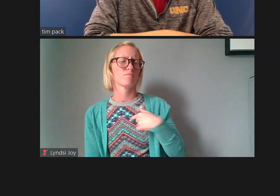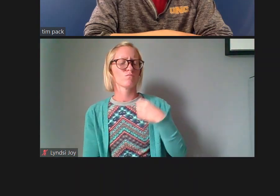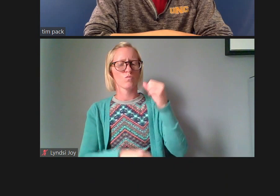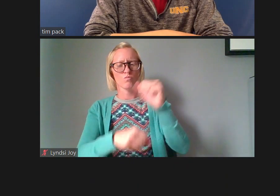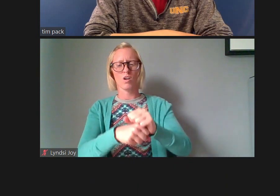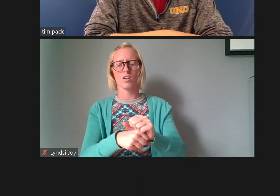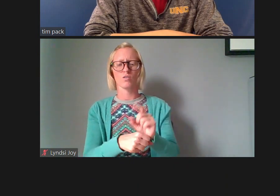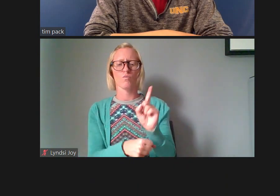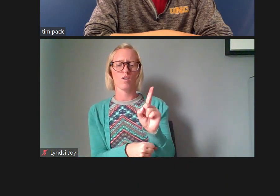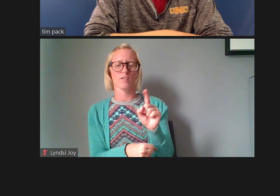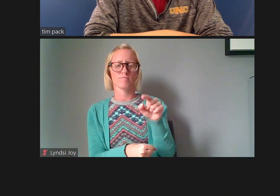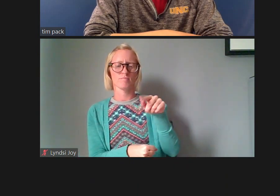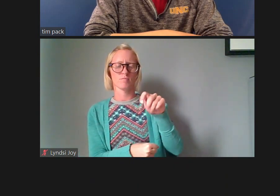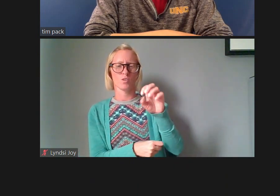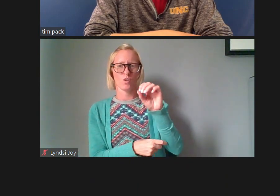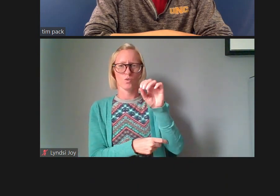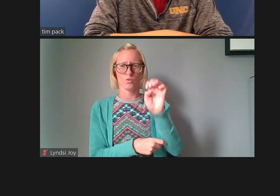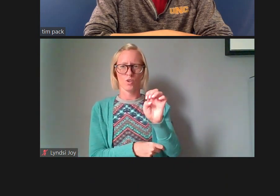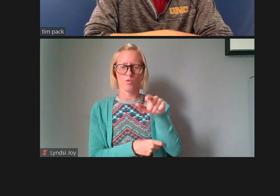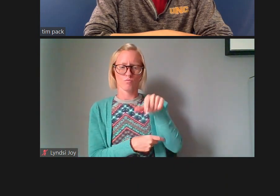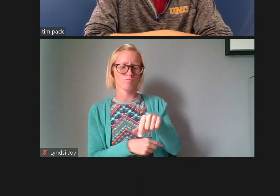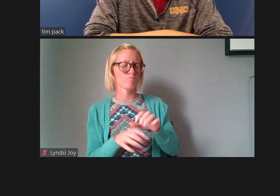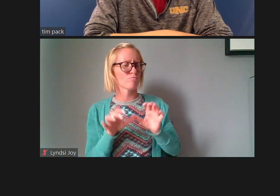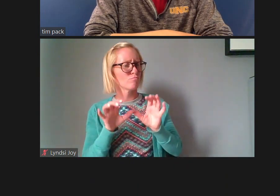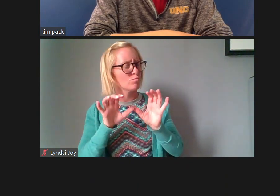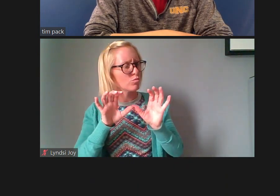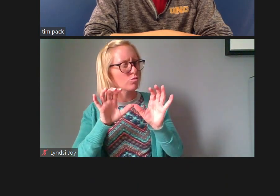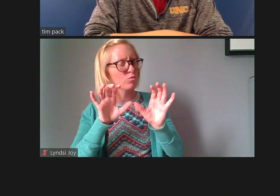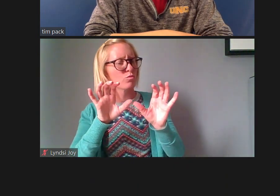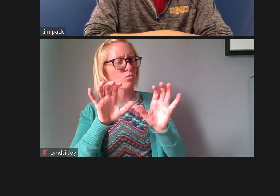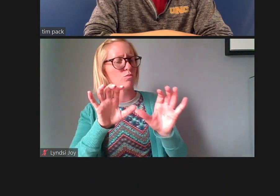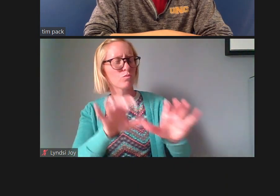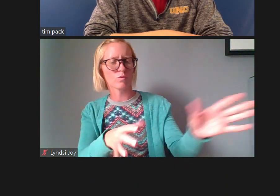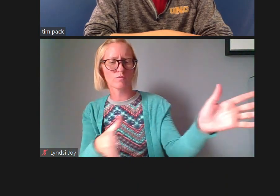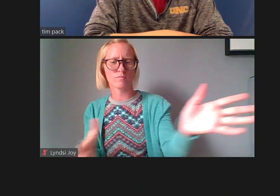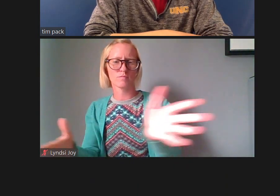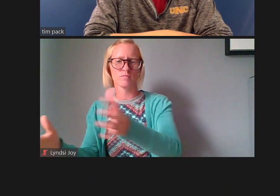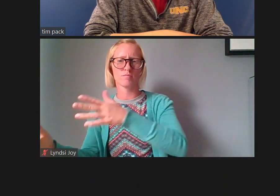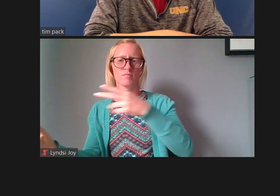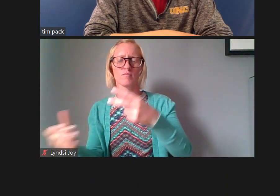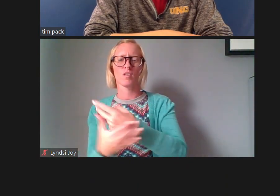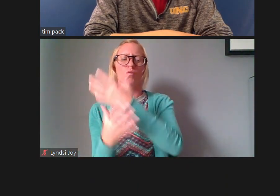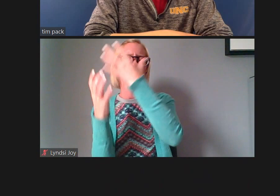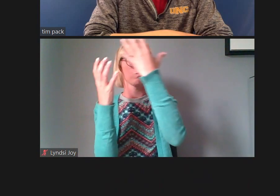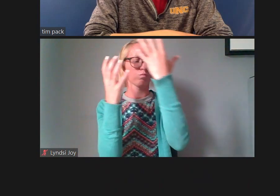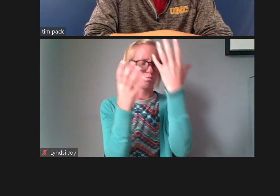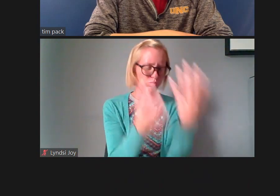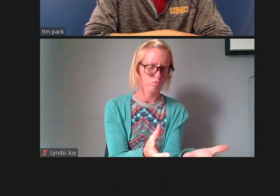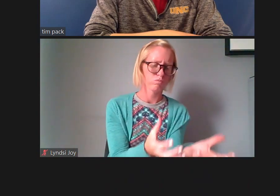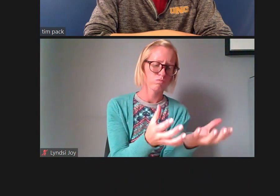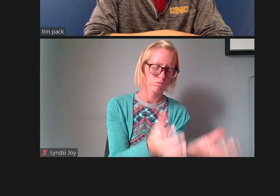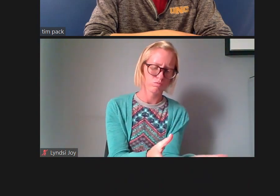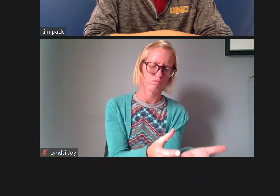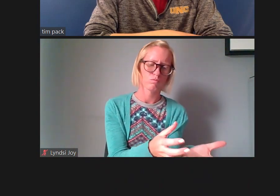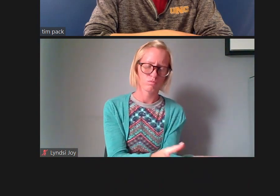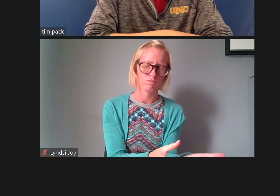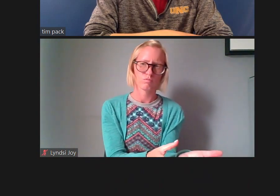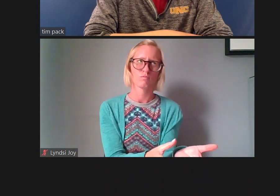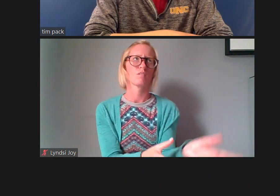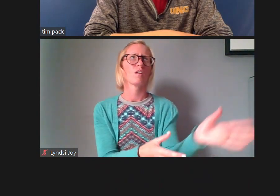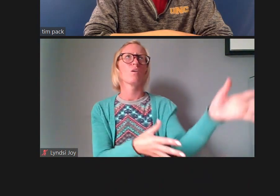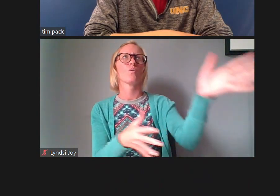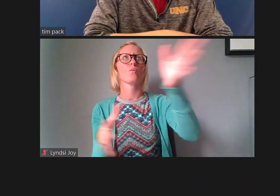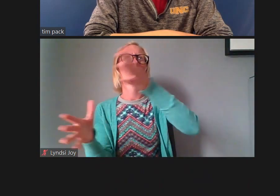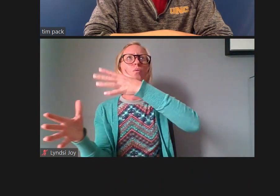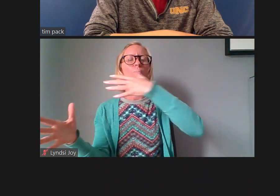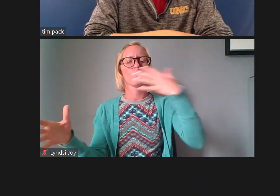one toe, decided not to return, moved through the air, fell, struck, turned over, leapt droning through the air,